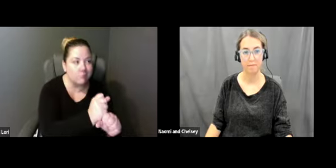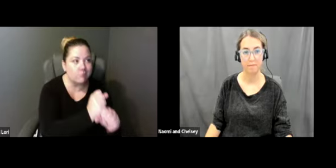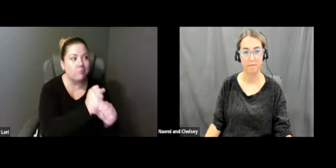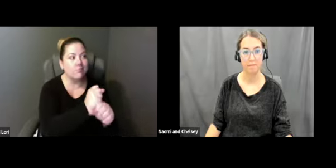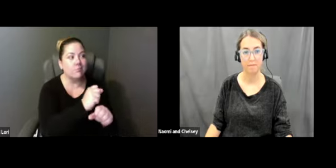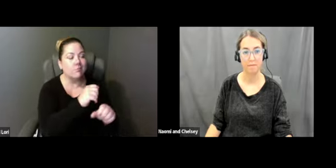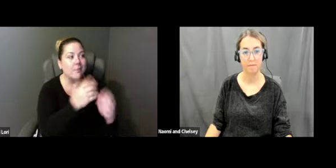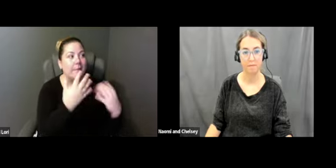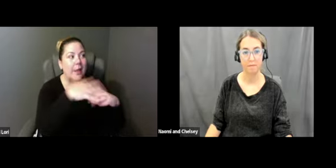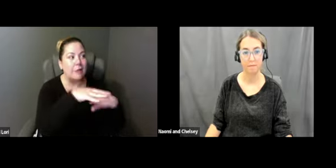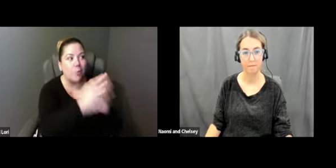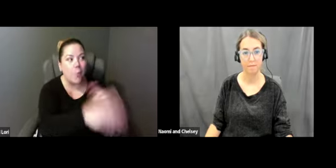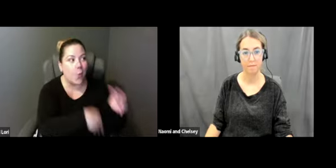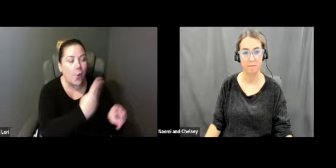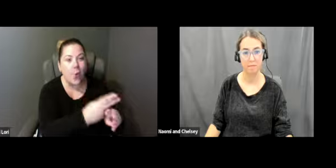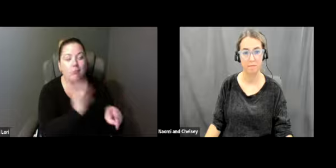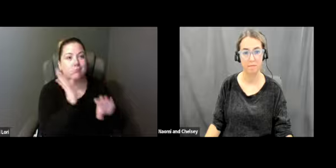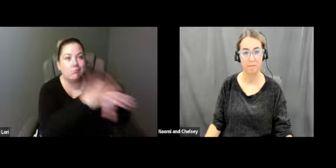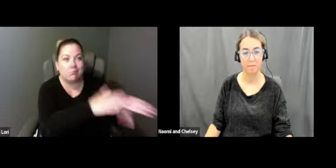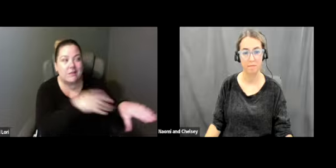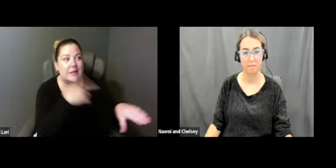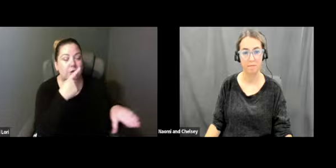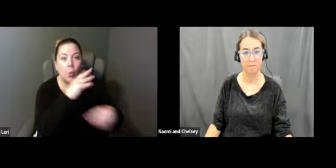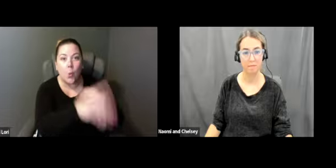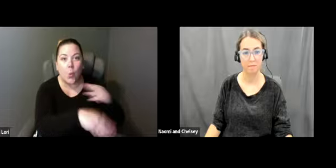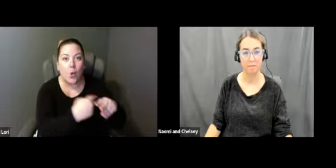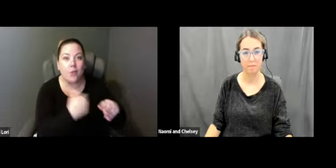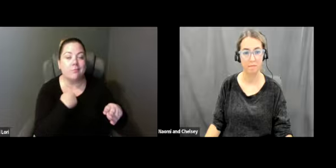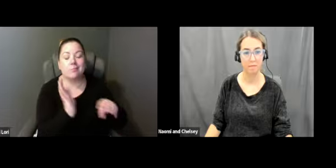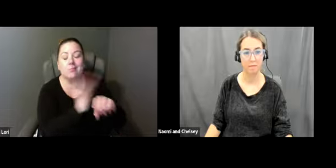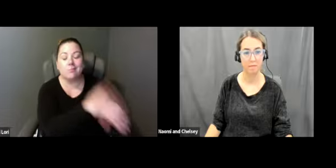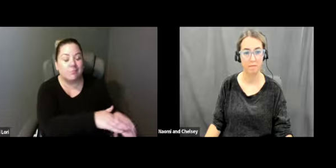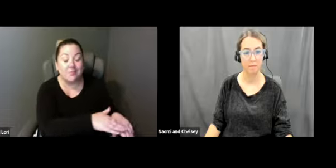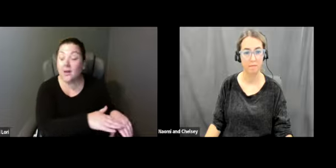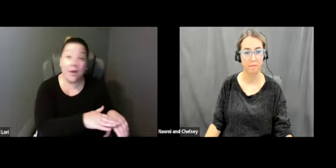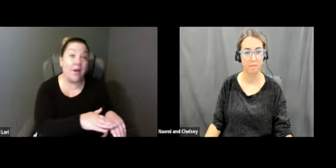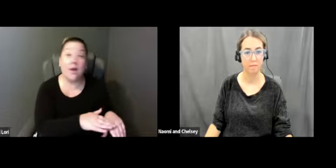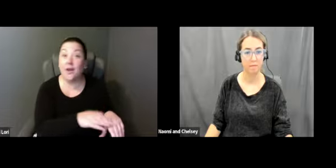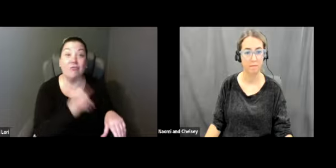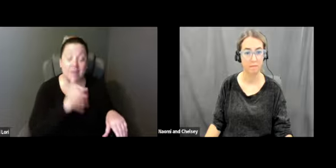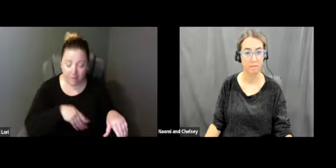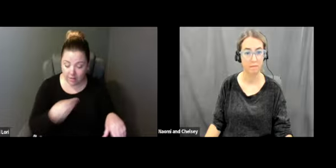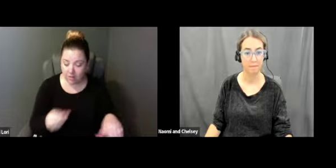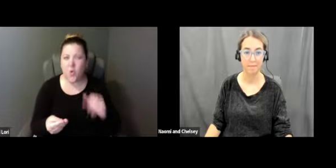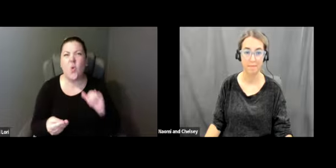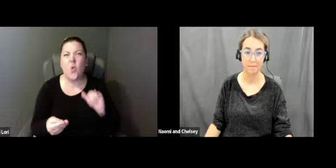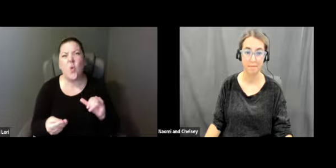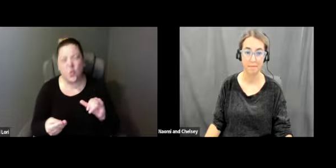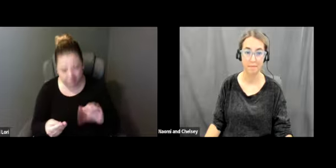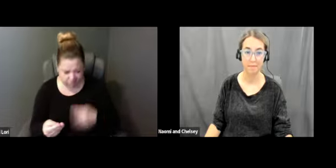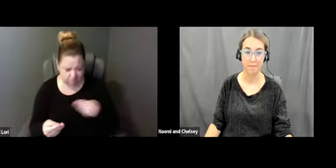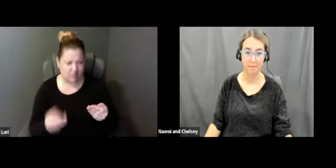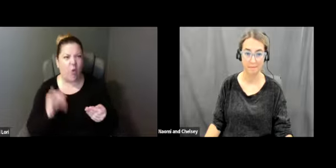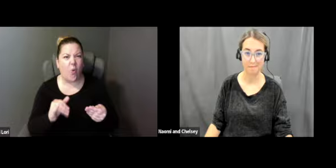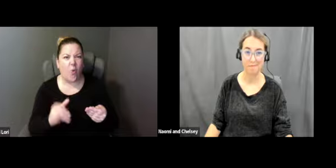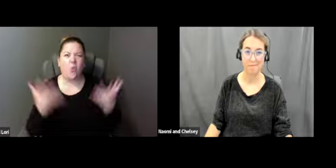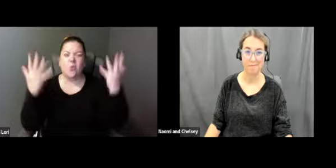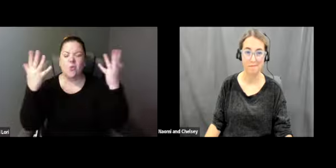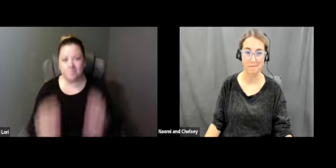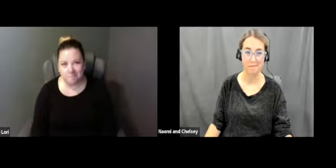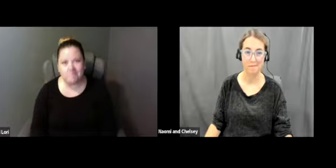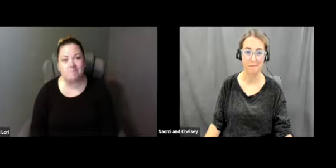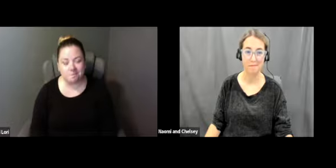society, right? And yet here it is all along coming out in bits and pieces, exactly as they planned. Naomi